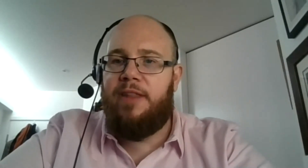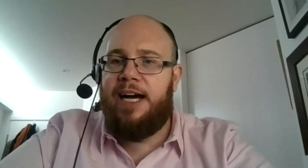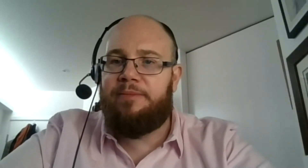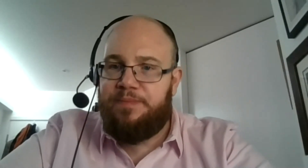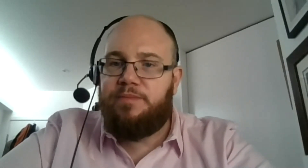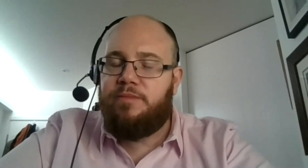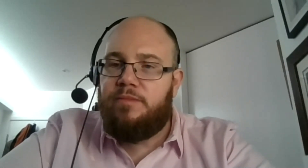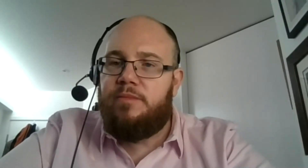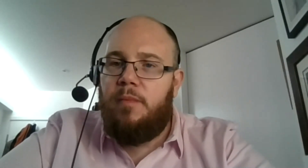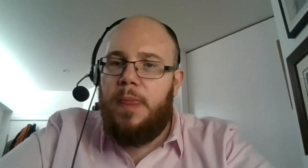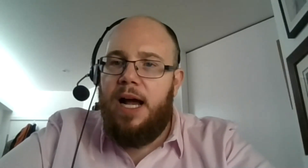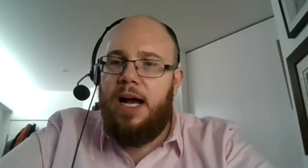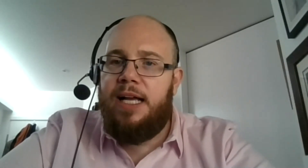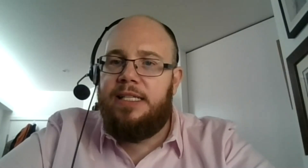that. And